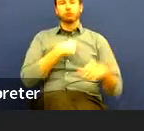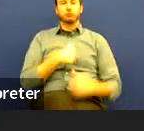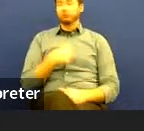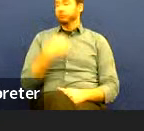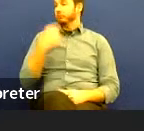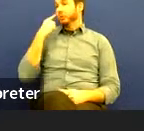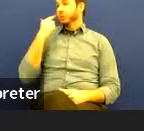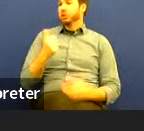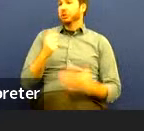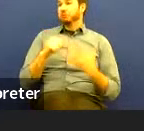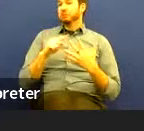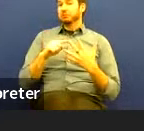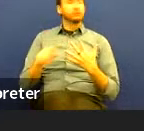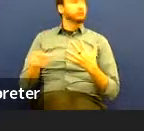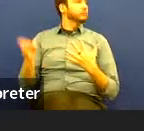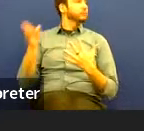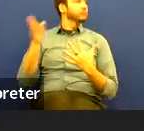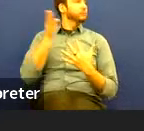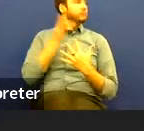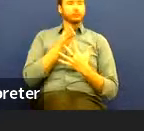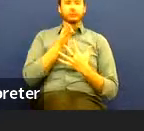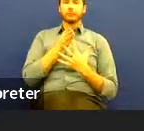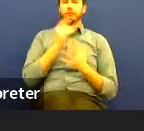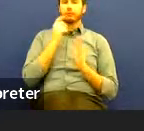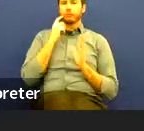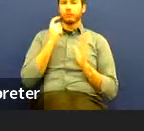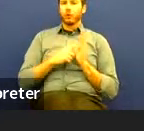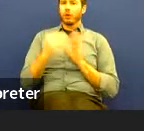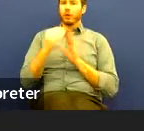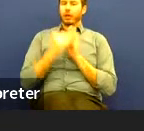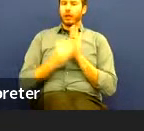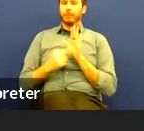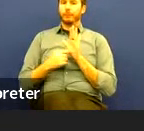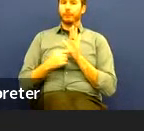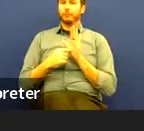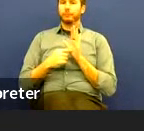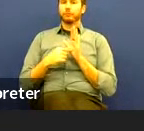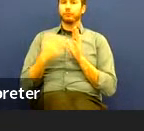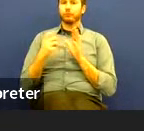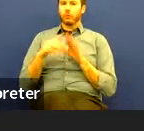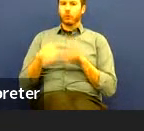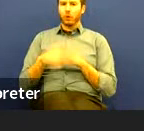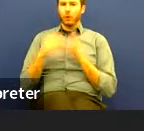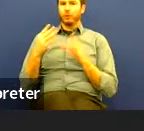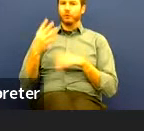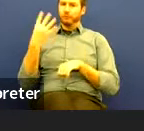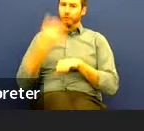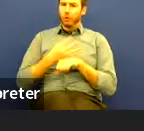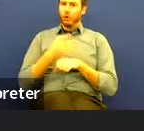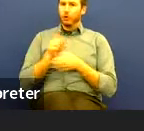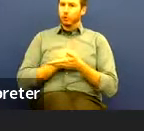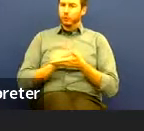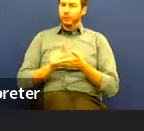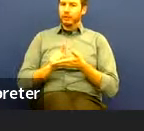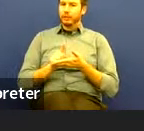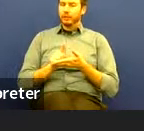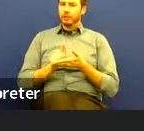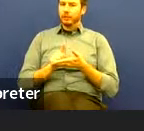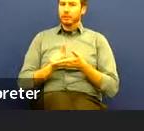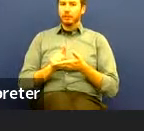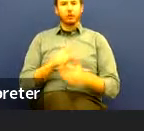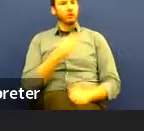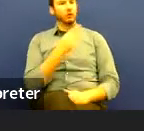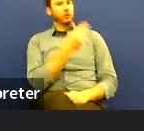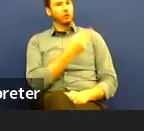Sounds good. So I Um, noticed by your application, you're applying to open up 4 days a week, correct? Thursday,